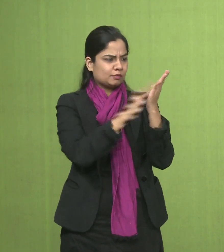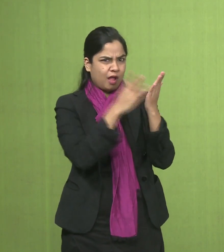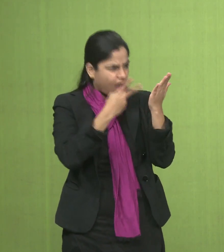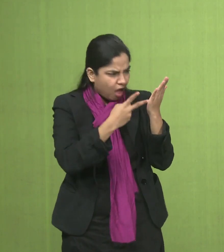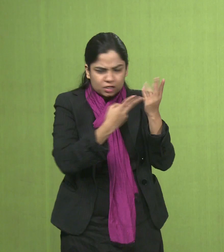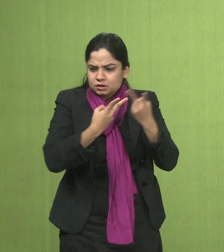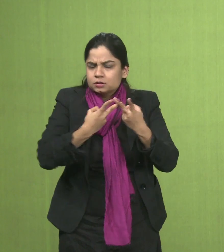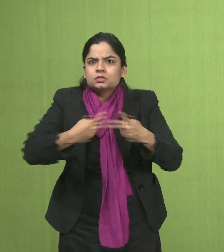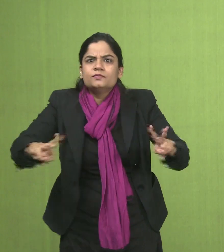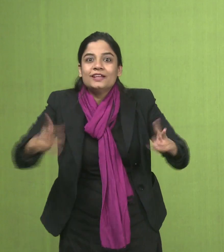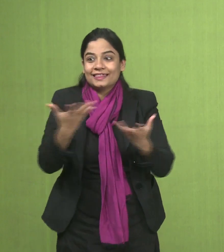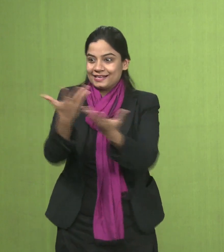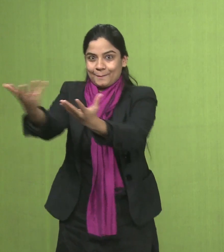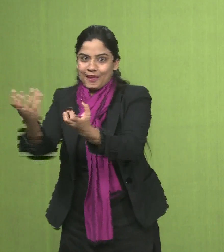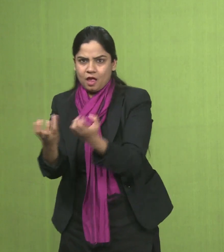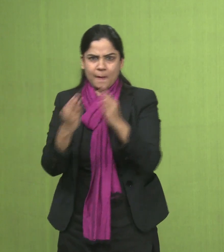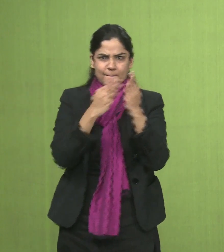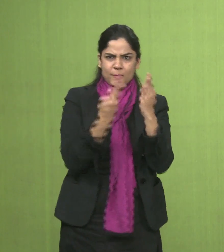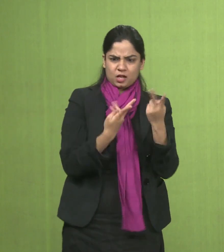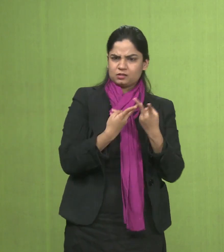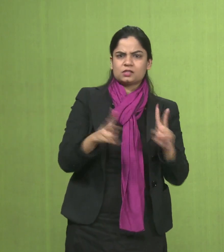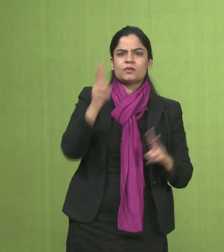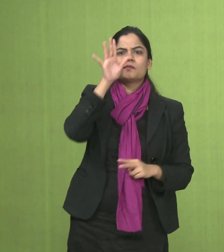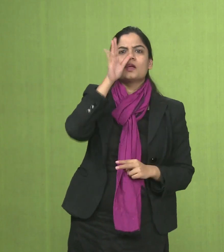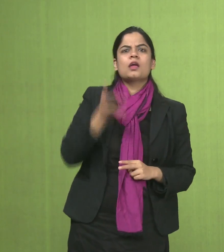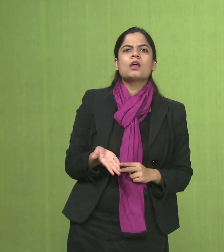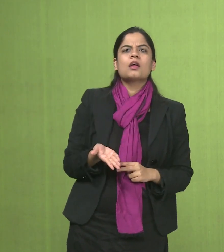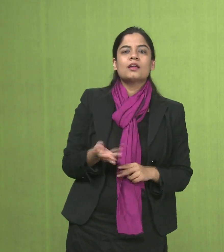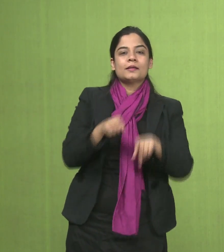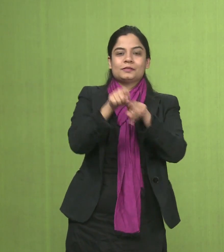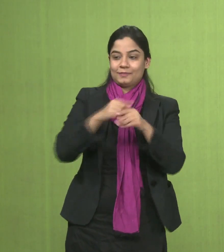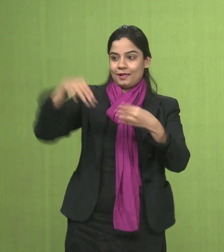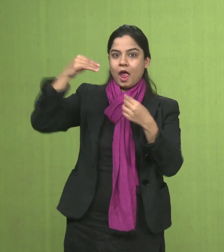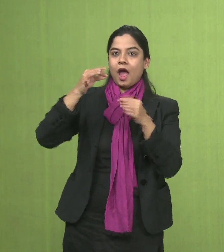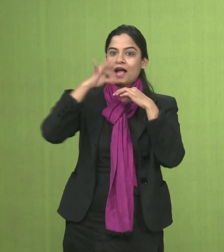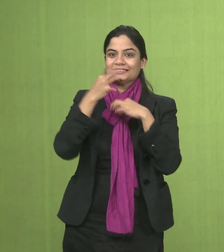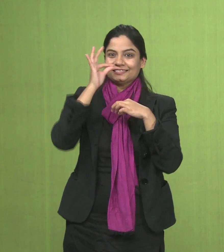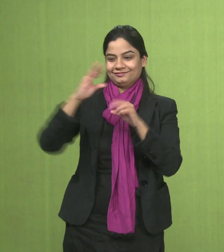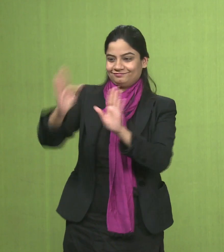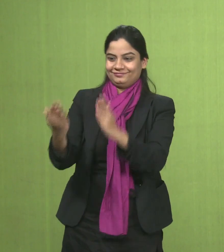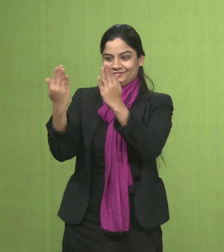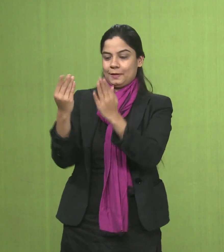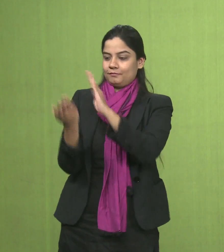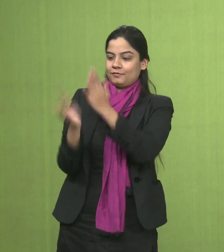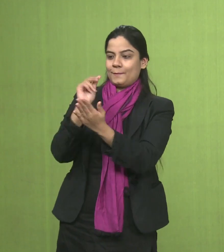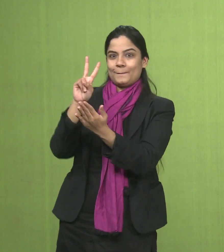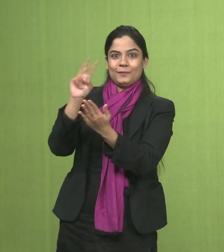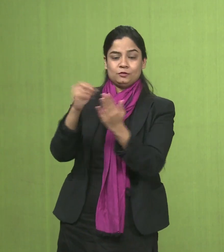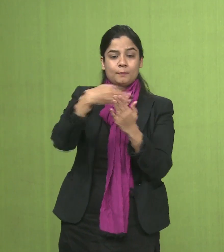fraud. So always take suitable action, when you face a fraud. For example, you buy a bag of chips, it's